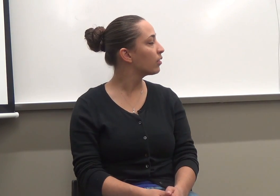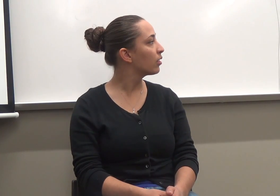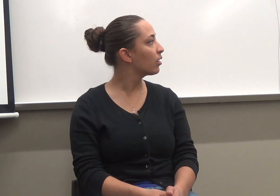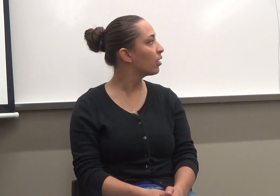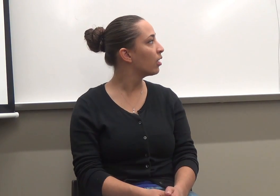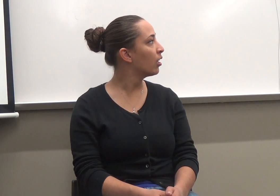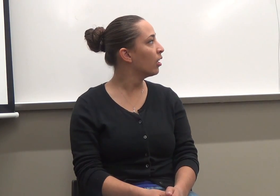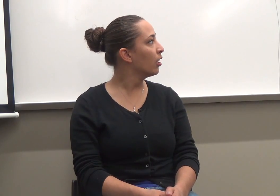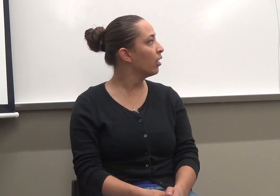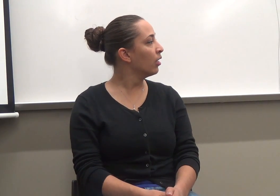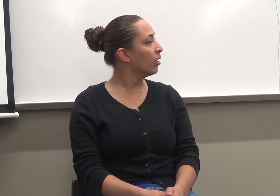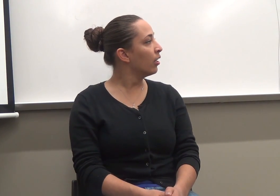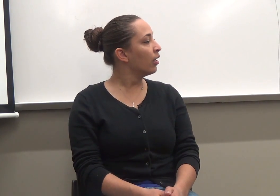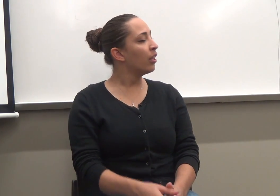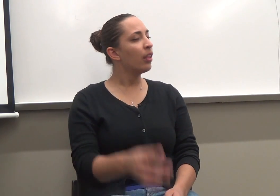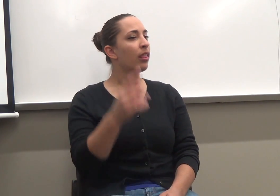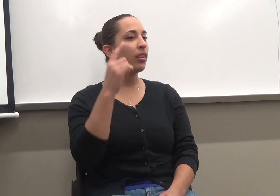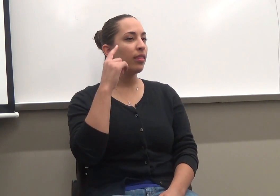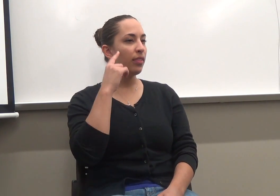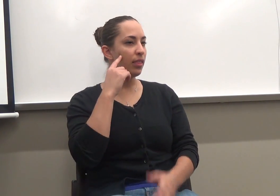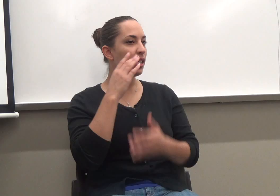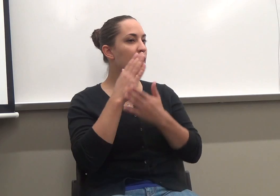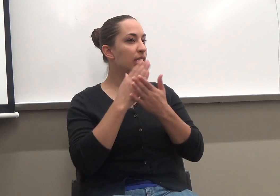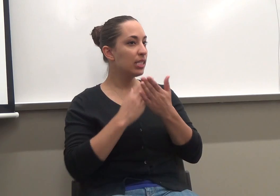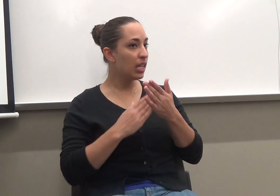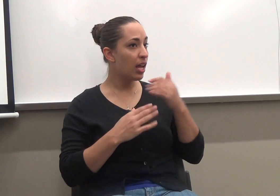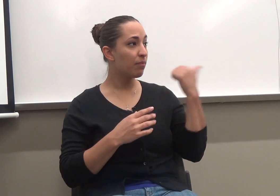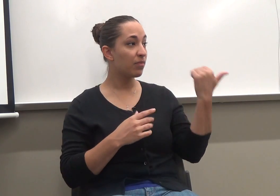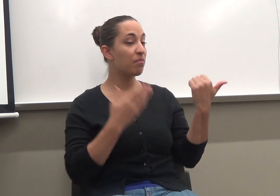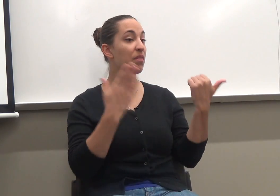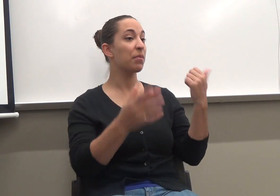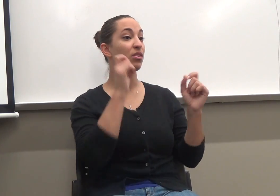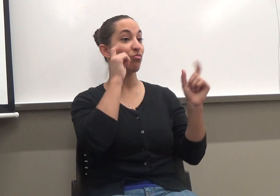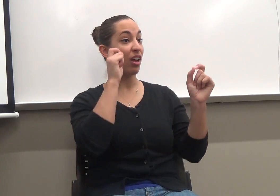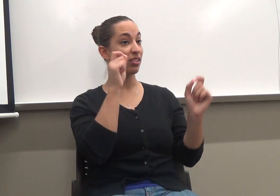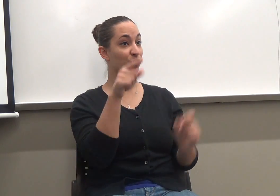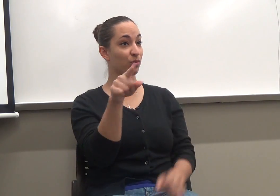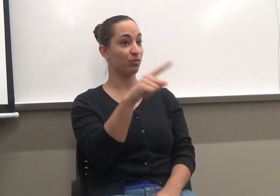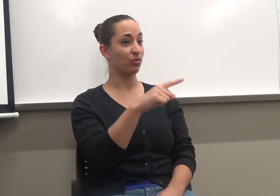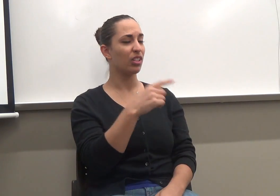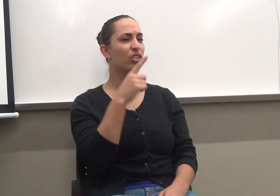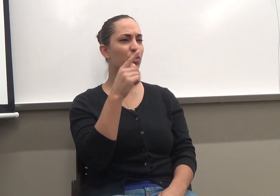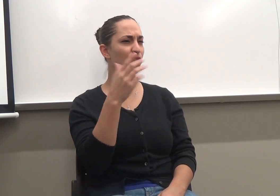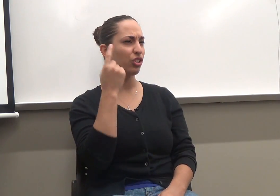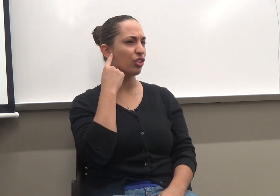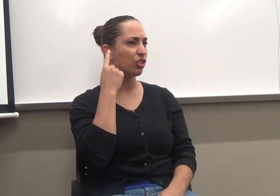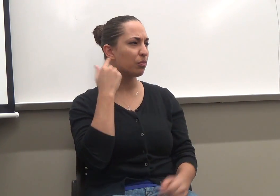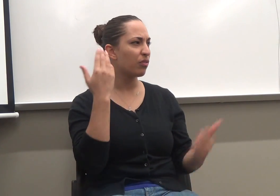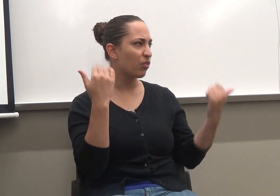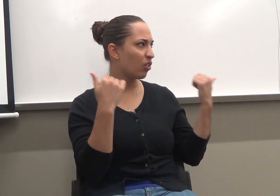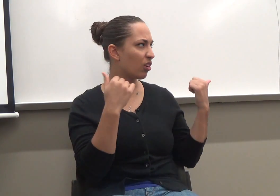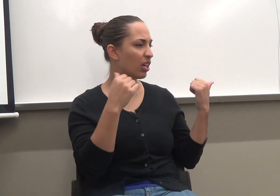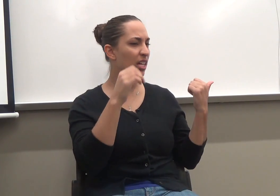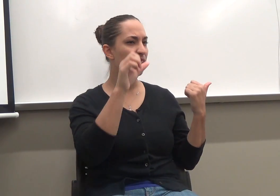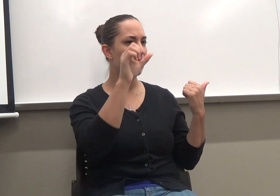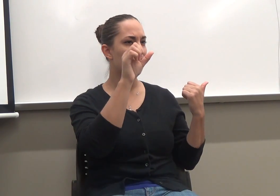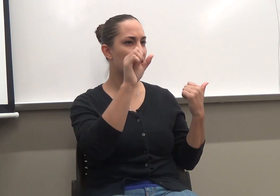And I think some of this will surprise you. Has anyone ever heard this term before? The standard edited American English?